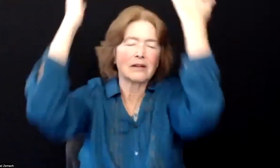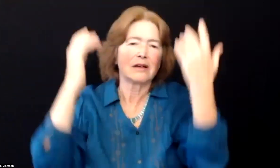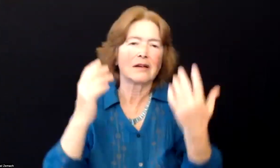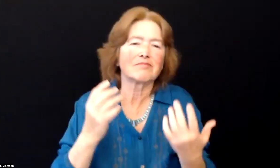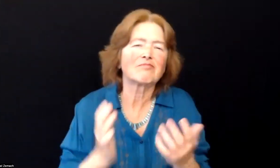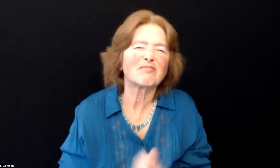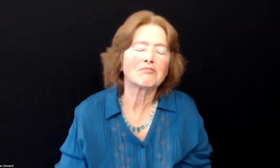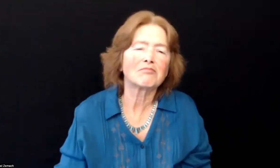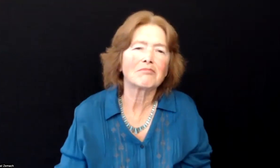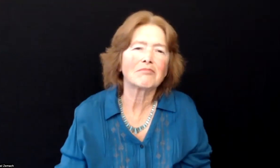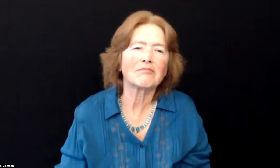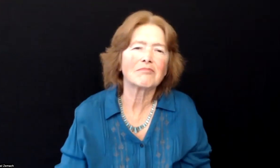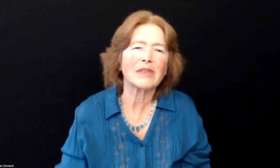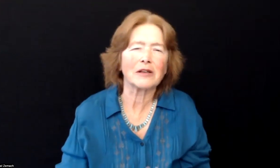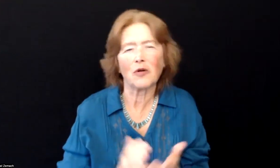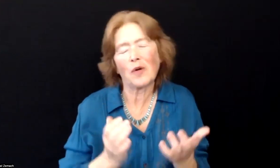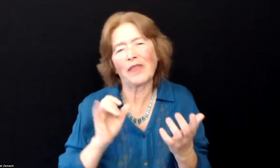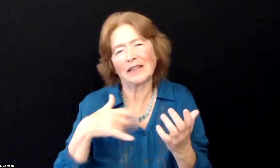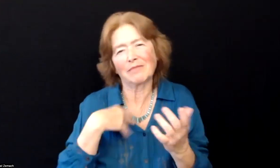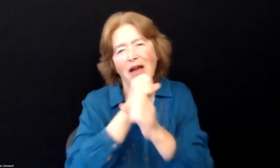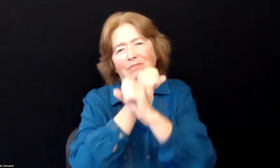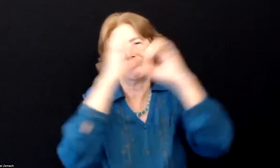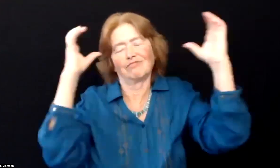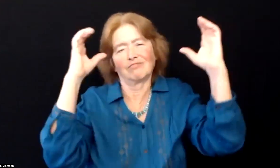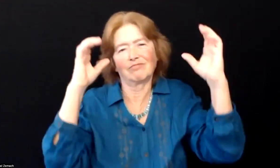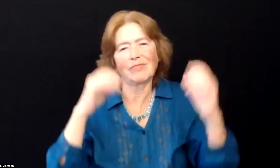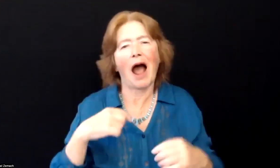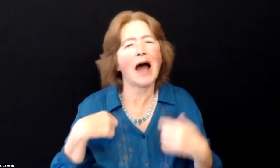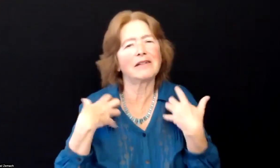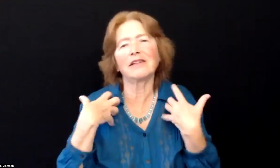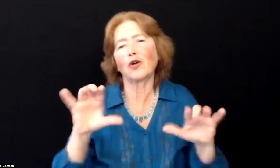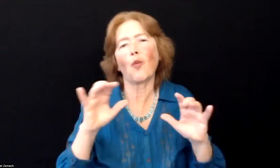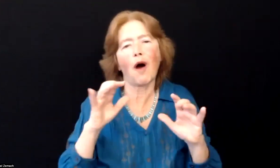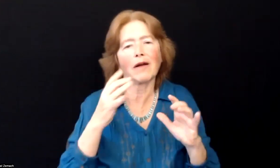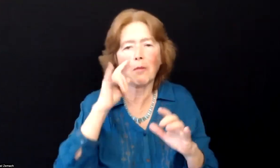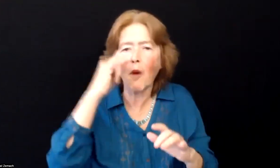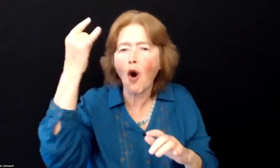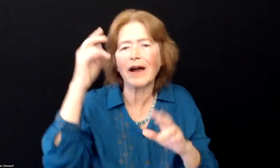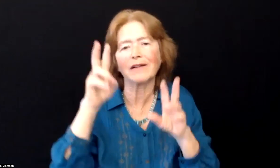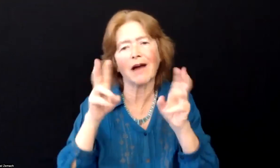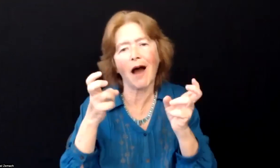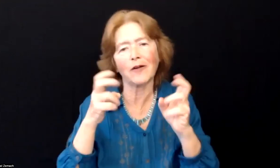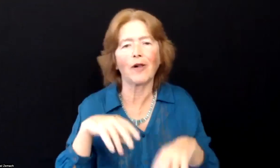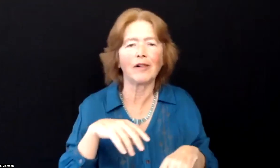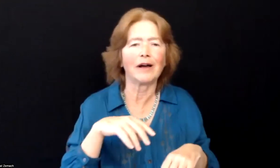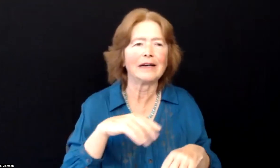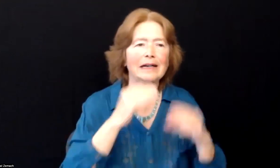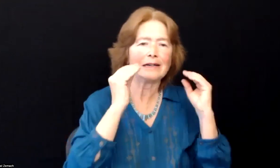thrive. So that was where the title came from. I didn't want a boring title. I